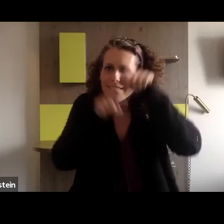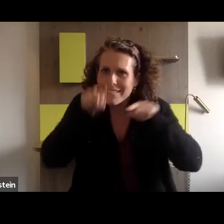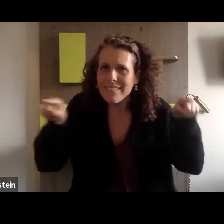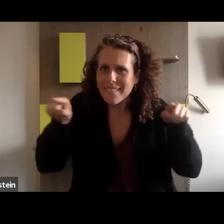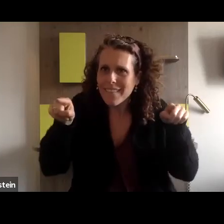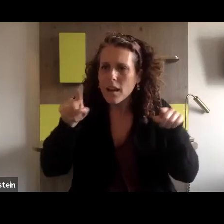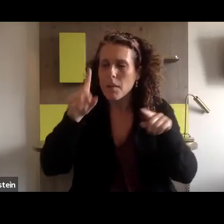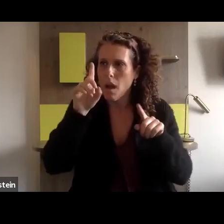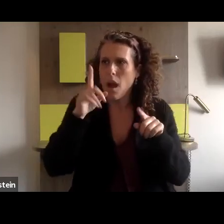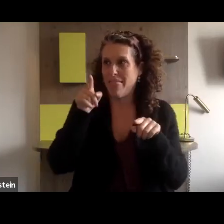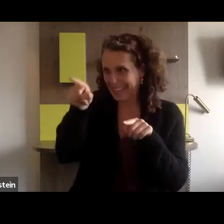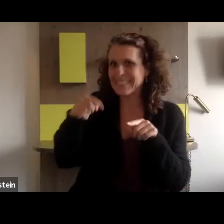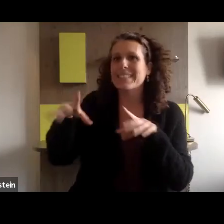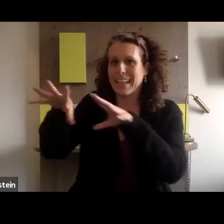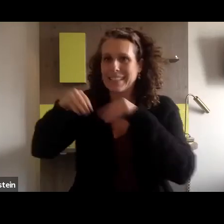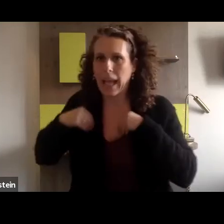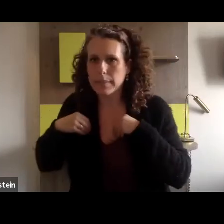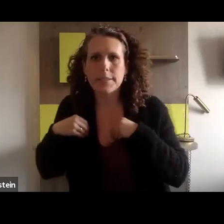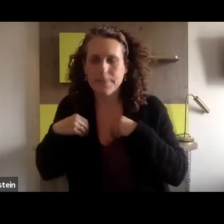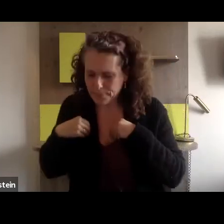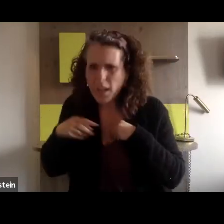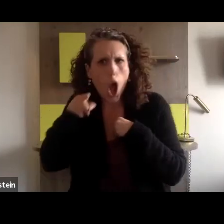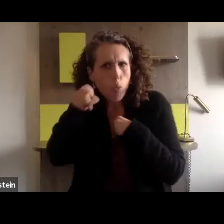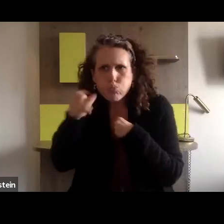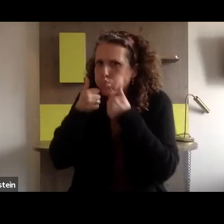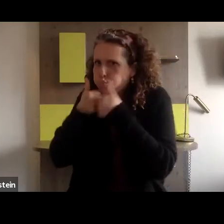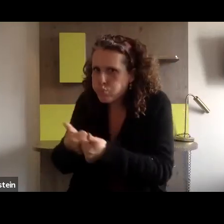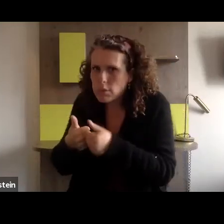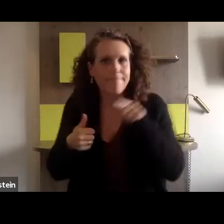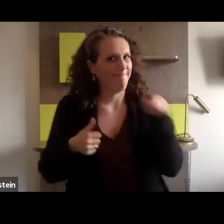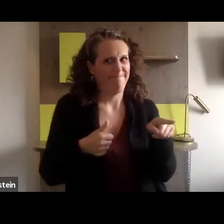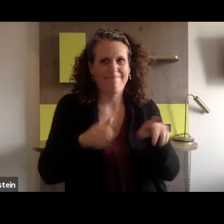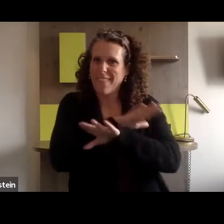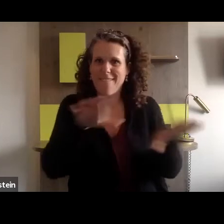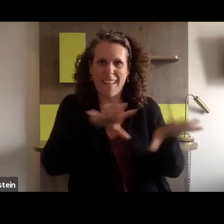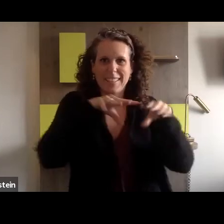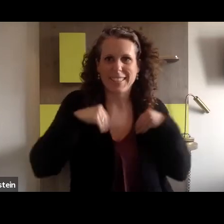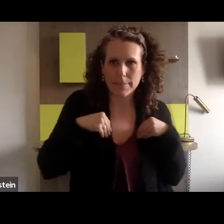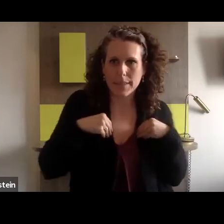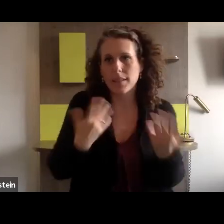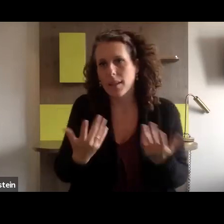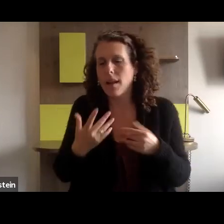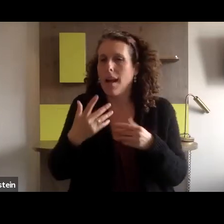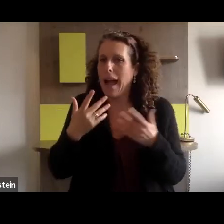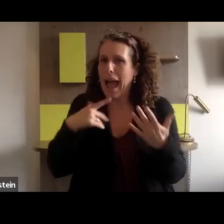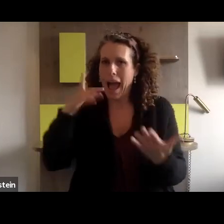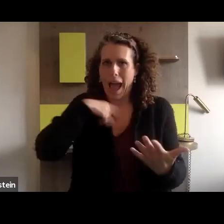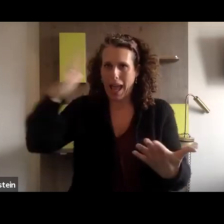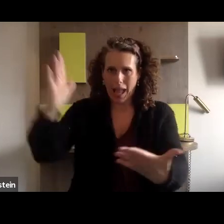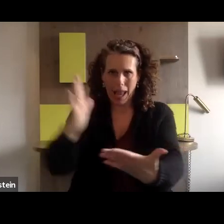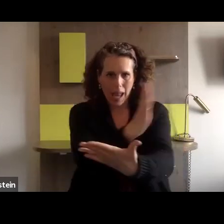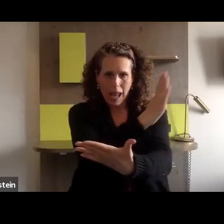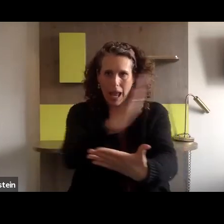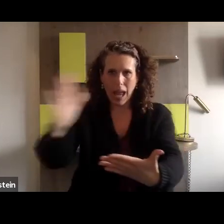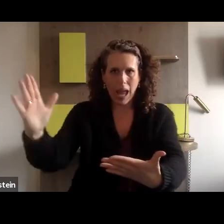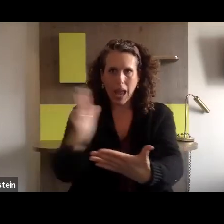we would say, this is okay, this is totally acceptable, depending on the context maybe, but where is it where you would need